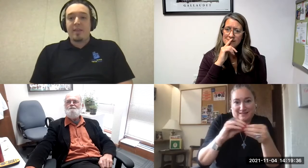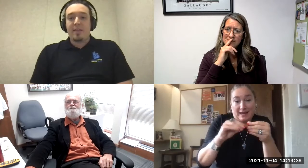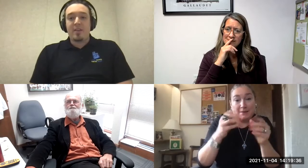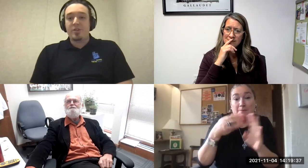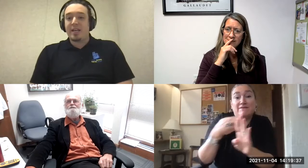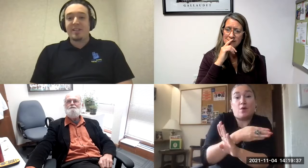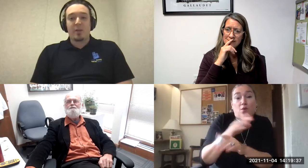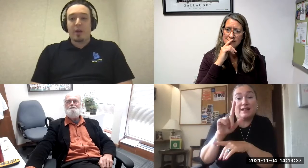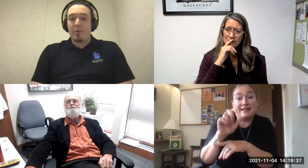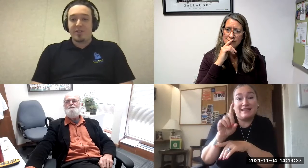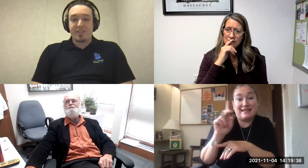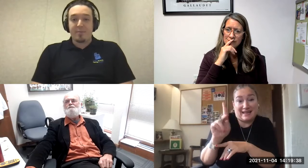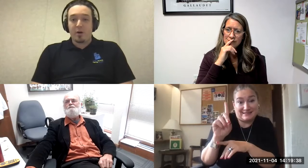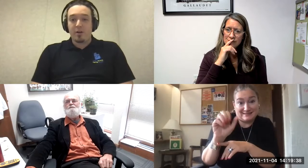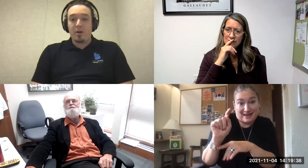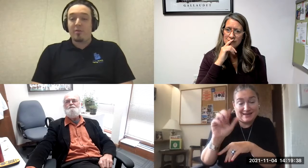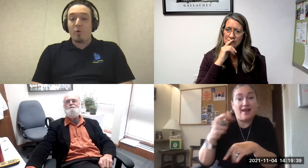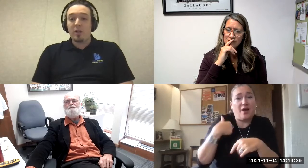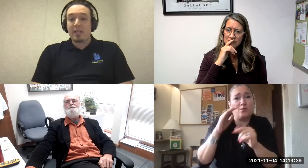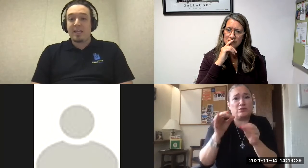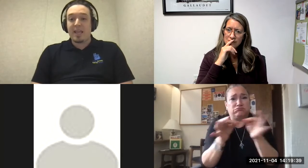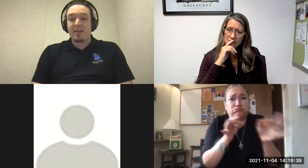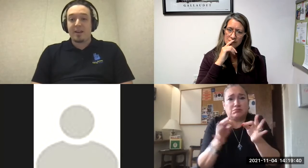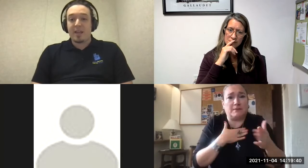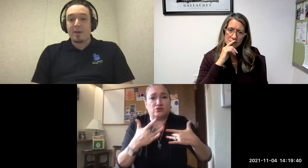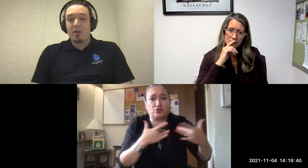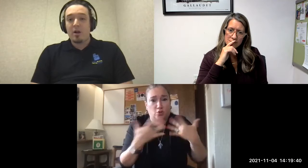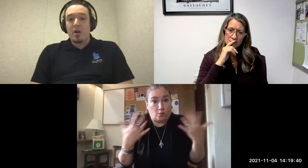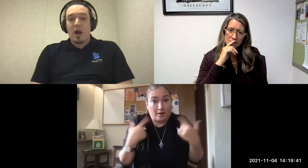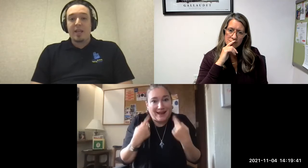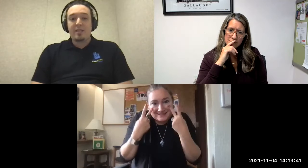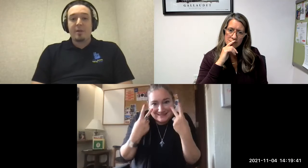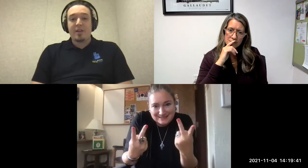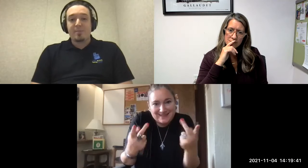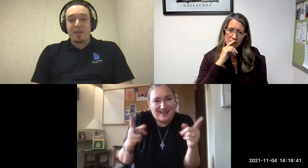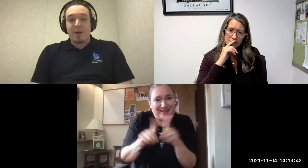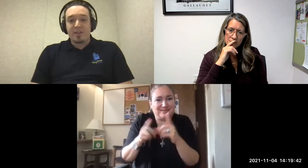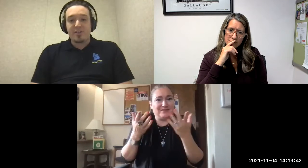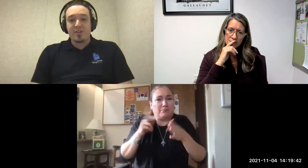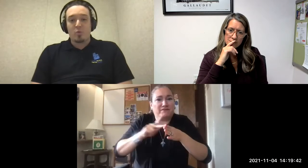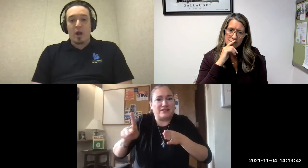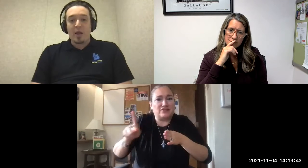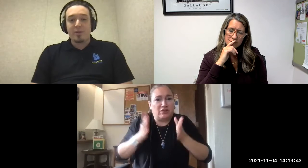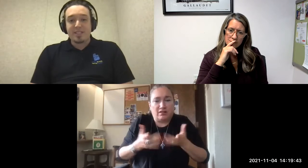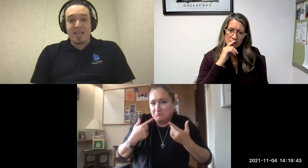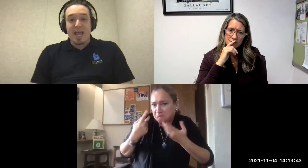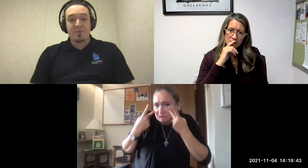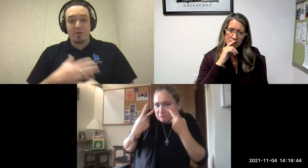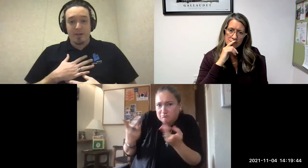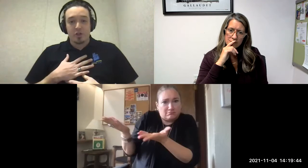And you said exactly what I wanted to say, Marlon. Before LEAD K data came out, I typically explained my concerns of what I would see as a